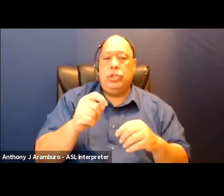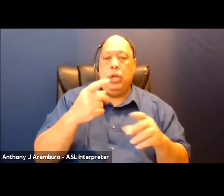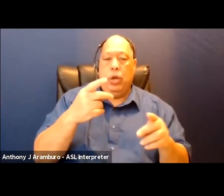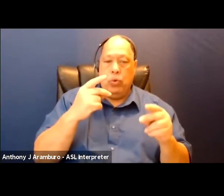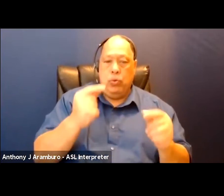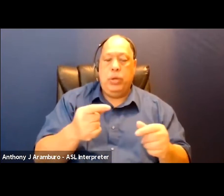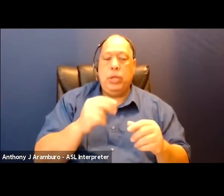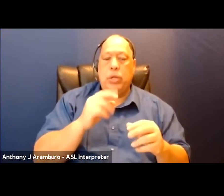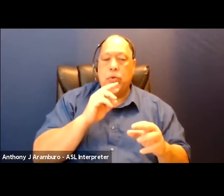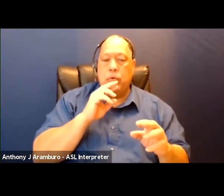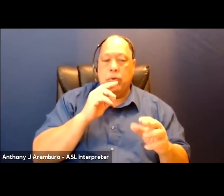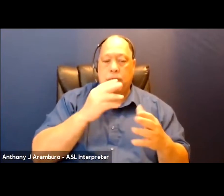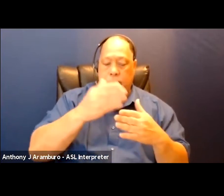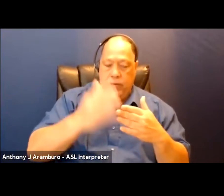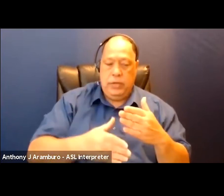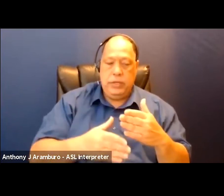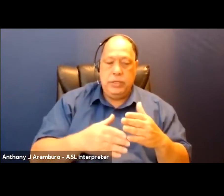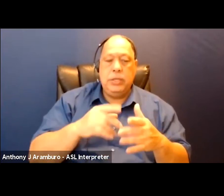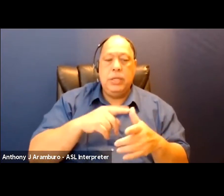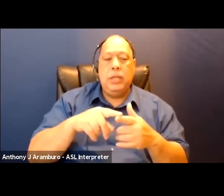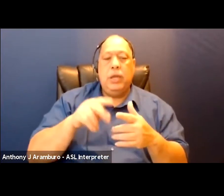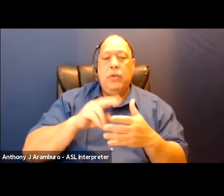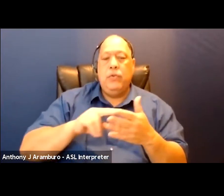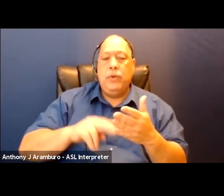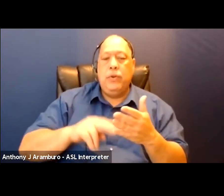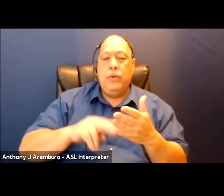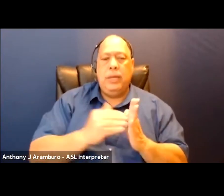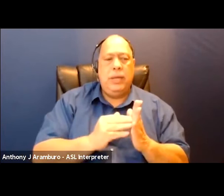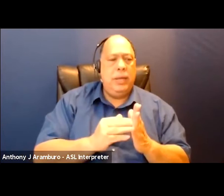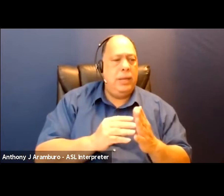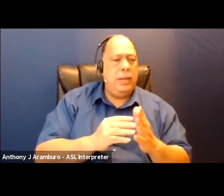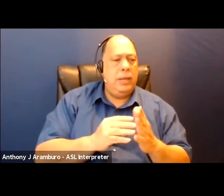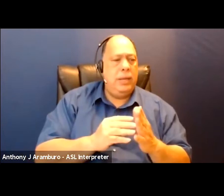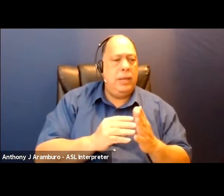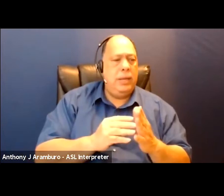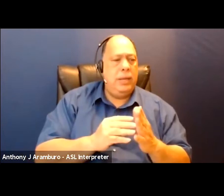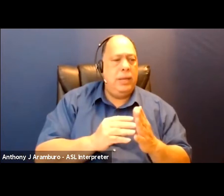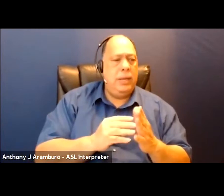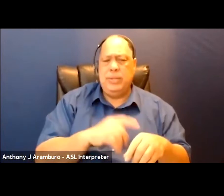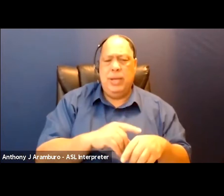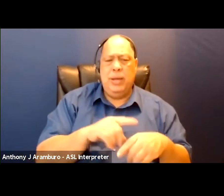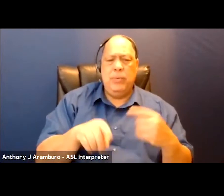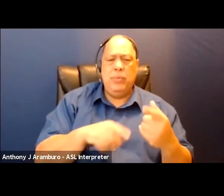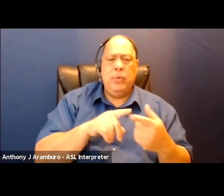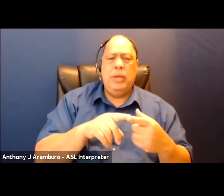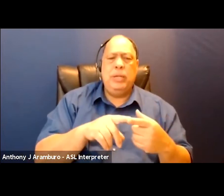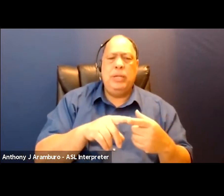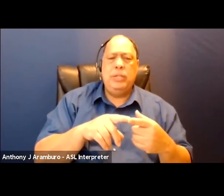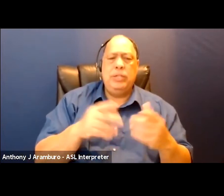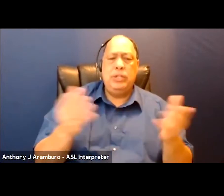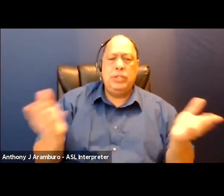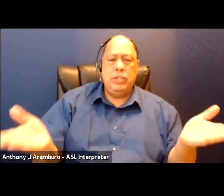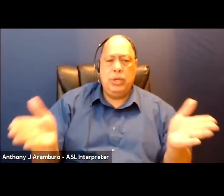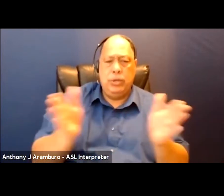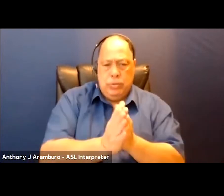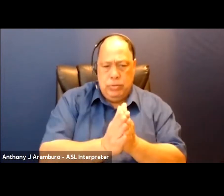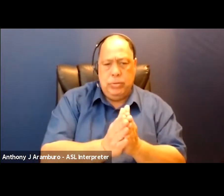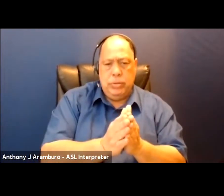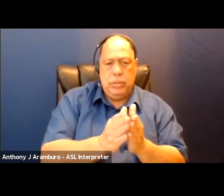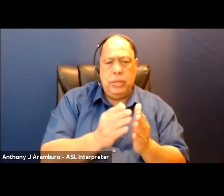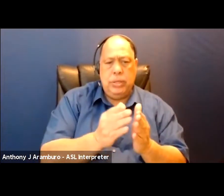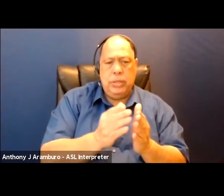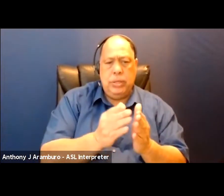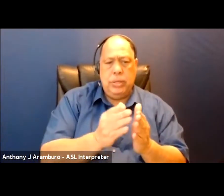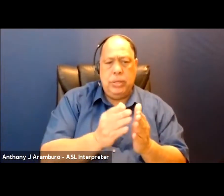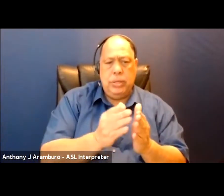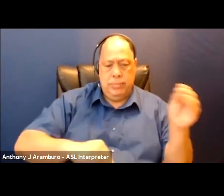to reading again. It seemed like no time at all had gone by when Mrs. Parker snapped her book closed and asked us to start